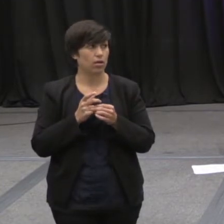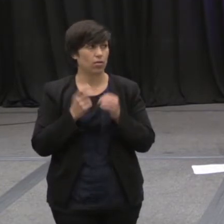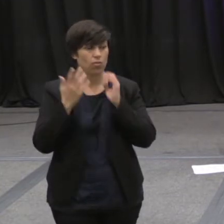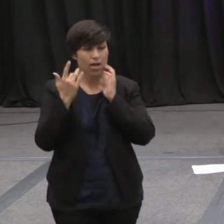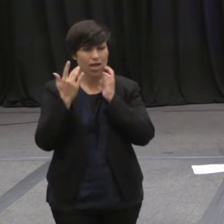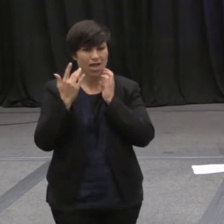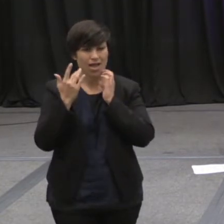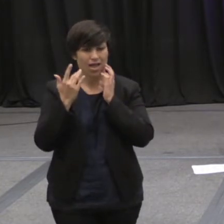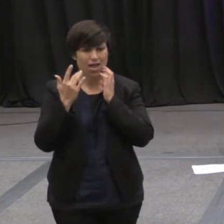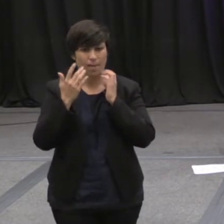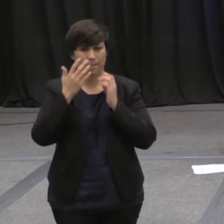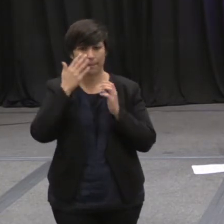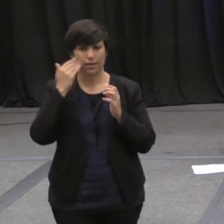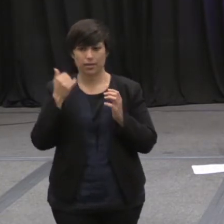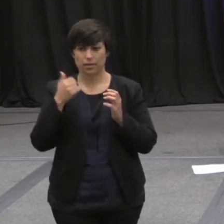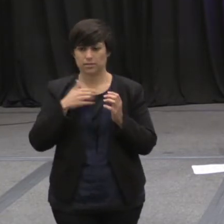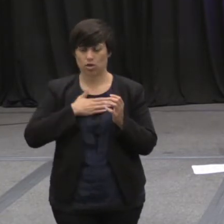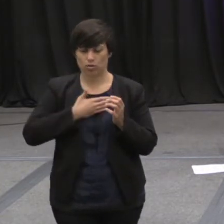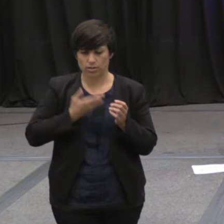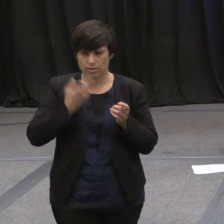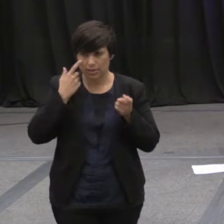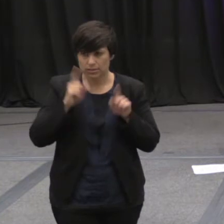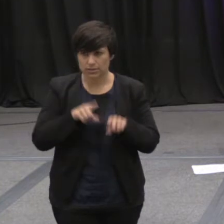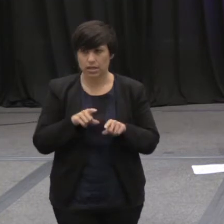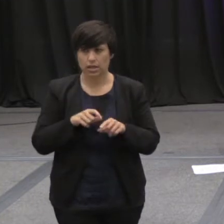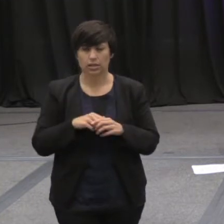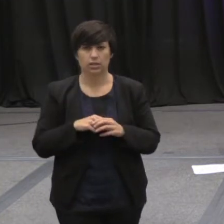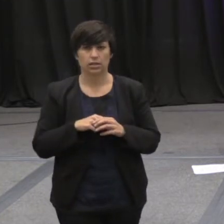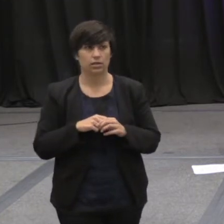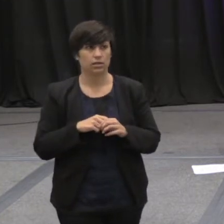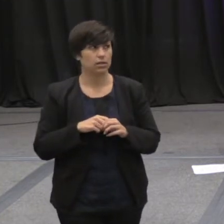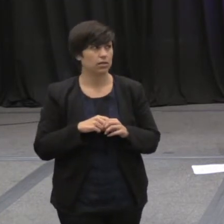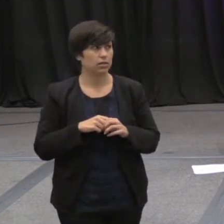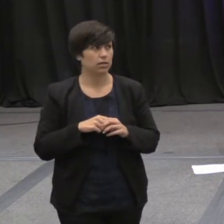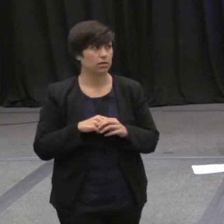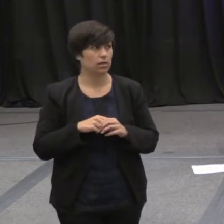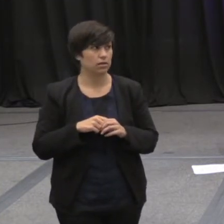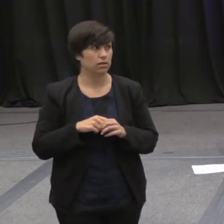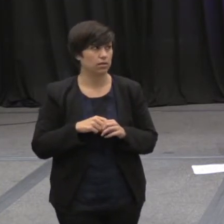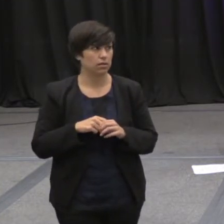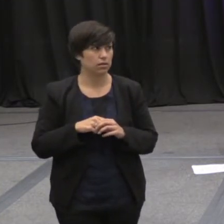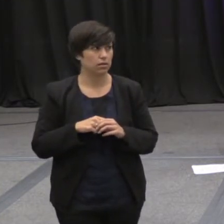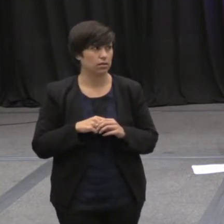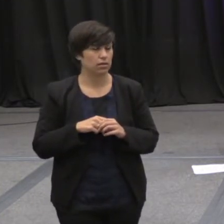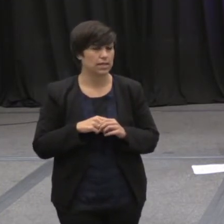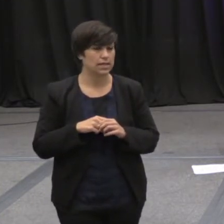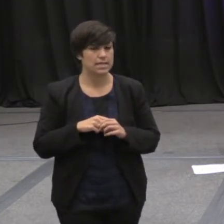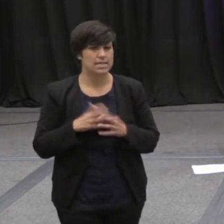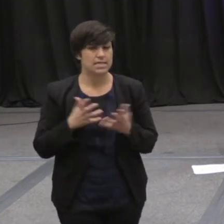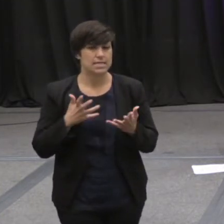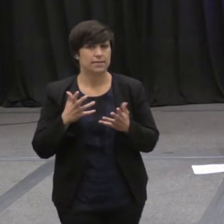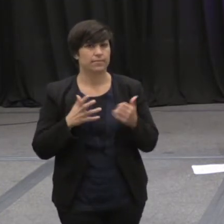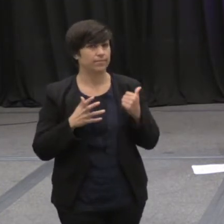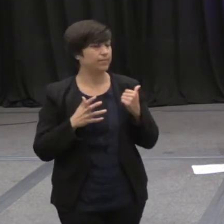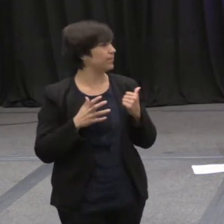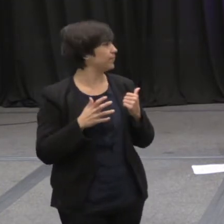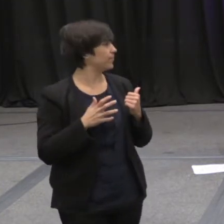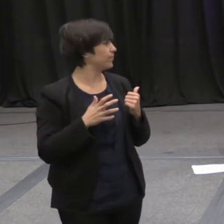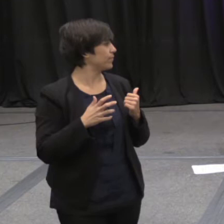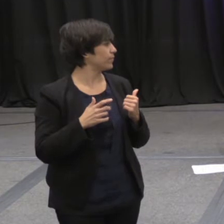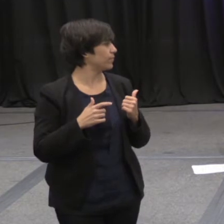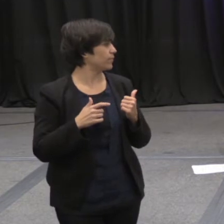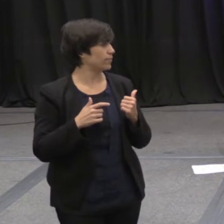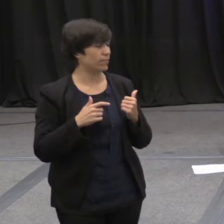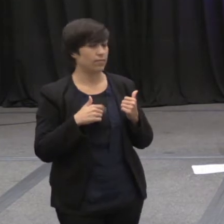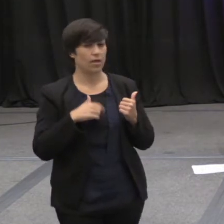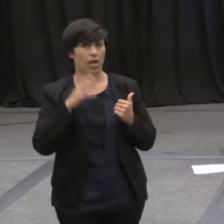because consent was there, and it didn't. This is, well, and I'm definitely gonna let Nina